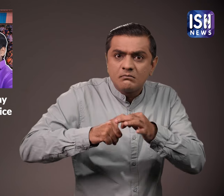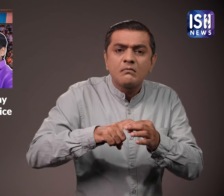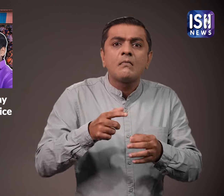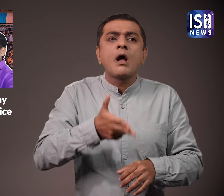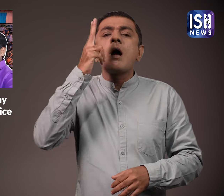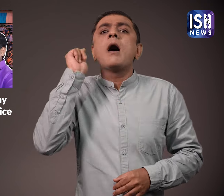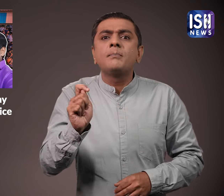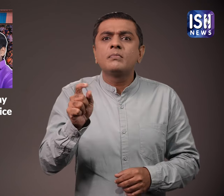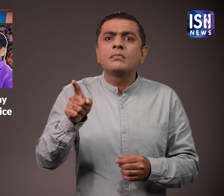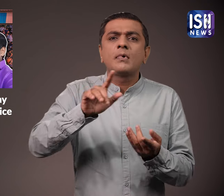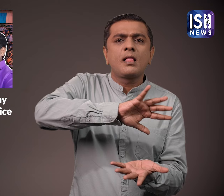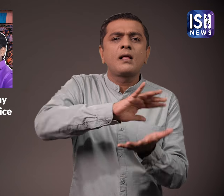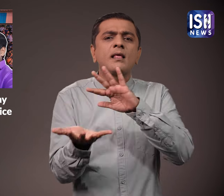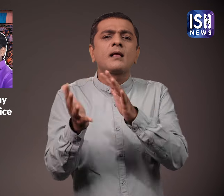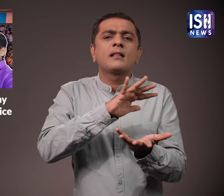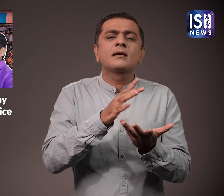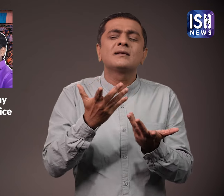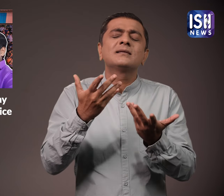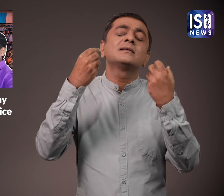But now they are taking Akshay's side and questioning the police.